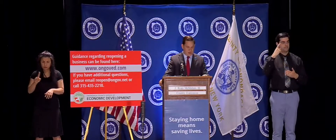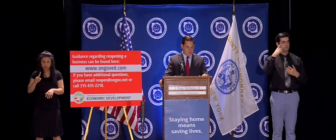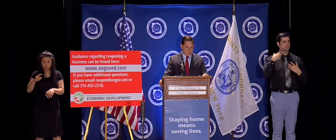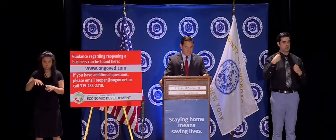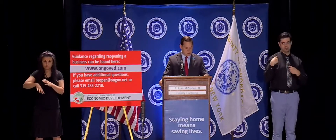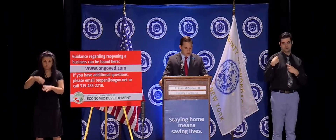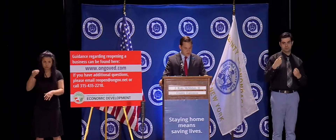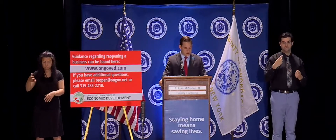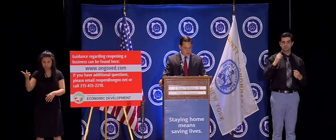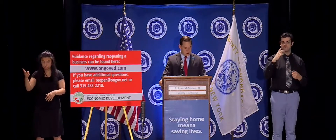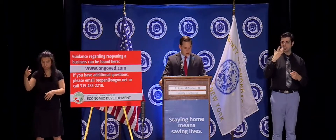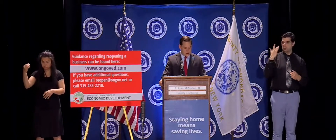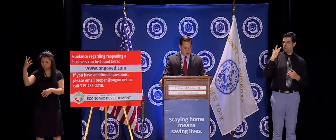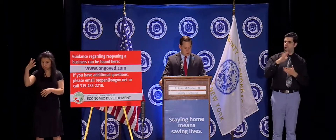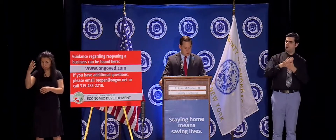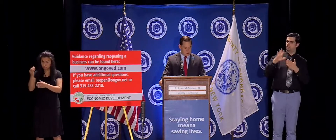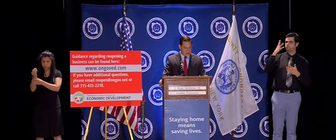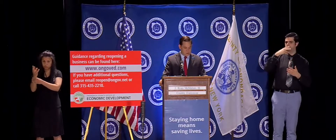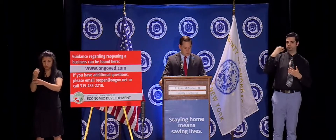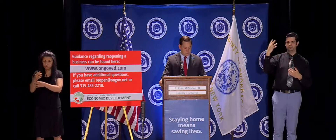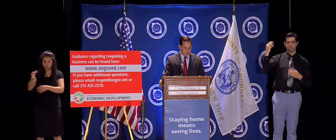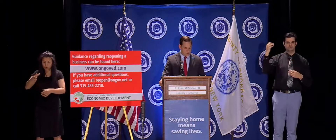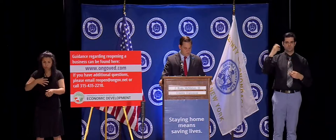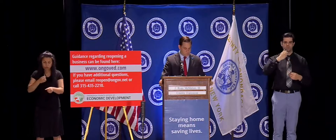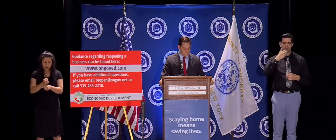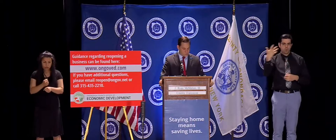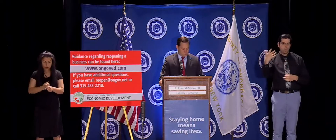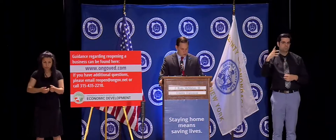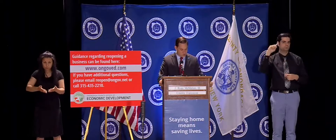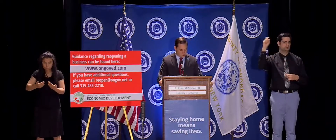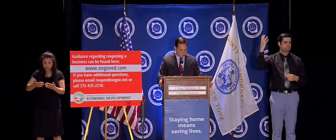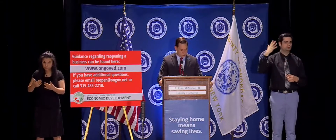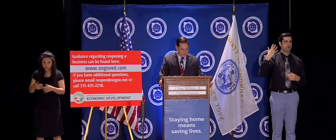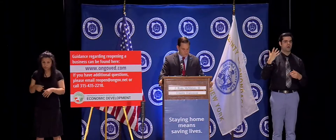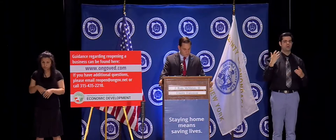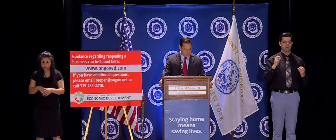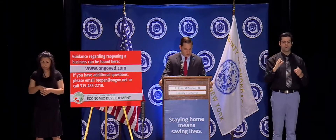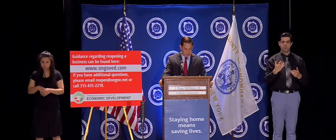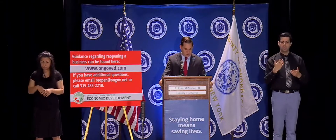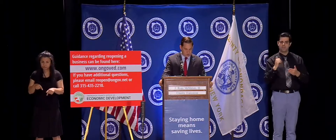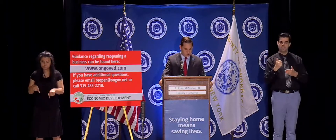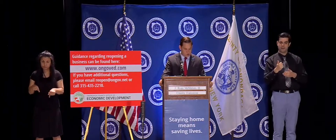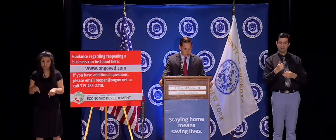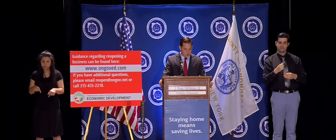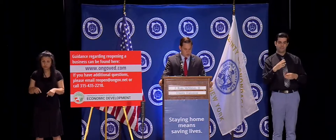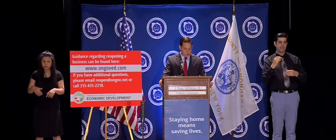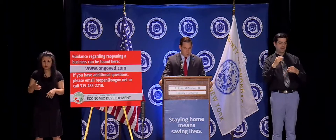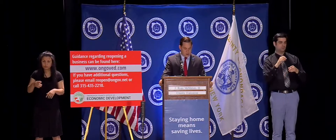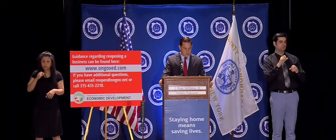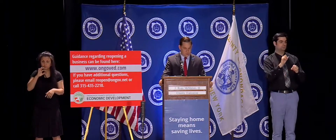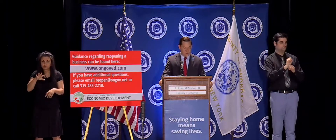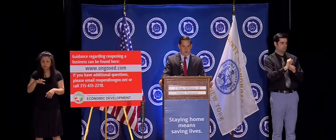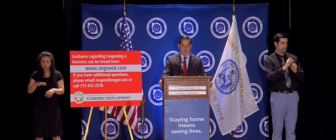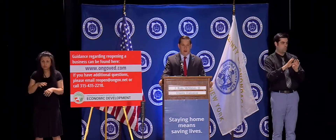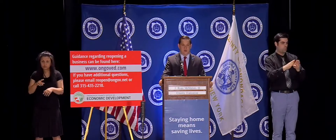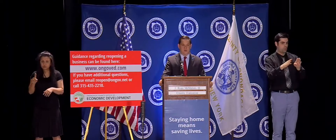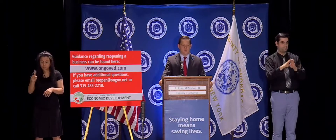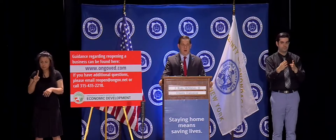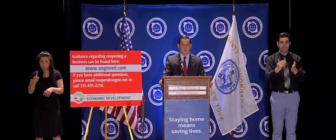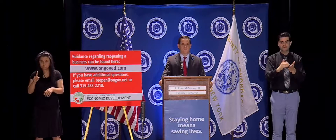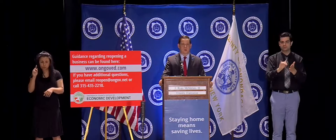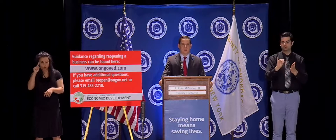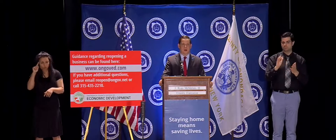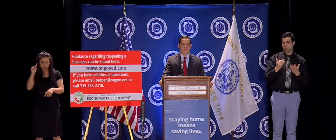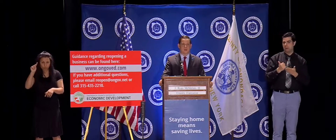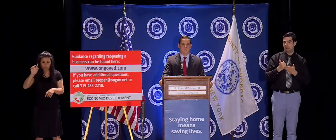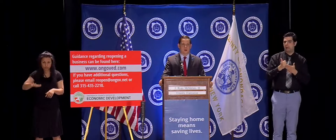nice jobs announcements, and you're going to hear about a very nice story very soon that we're very proud of as